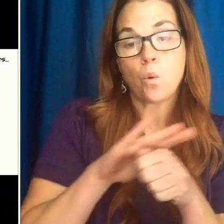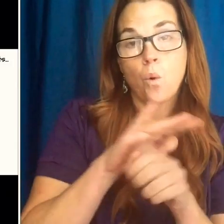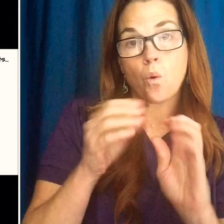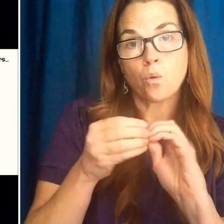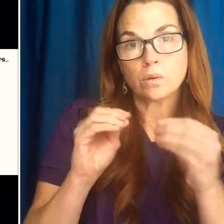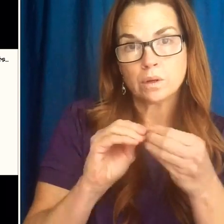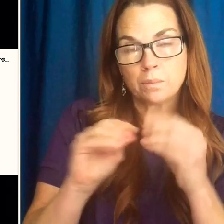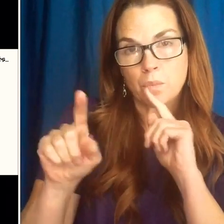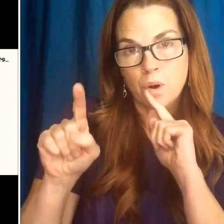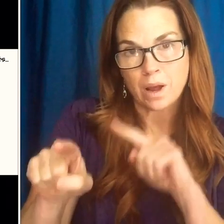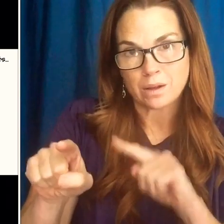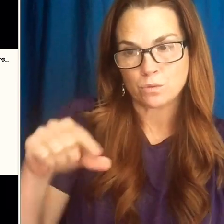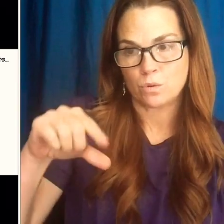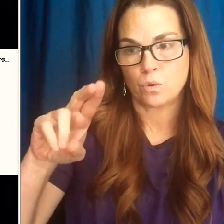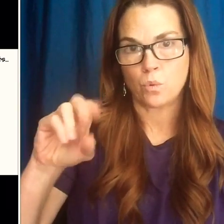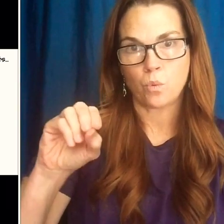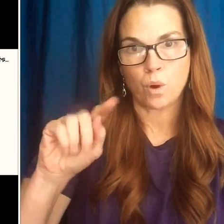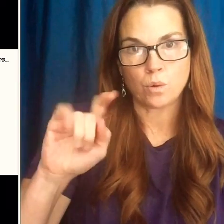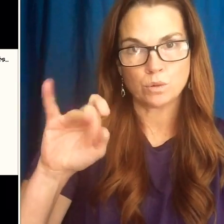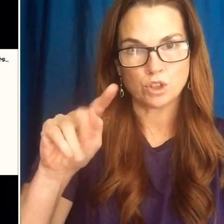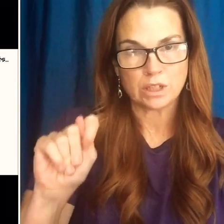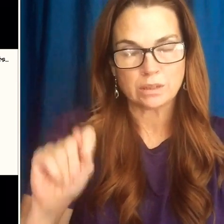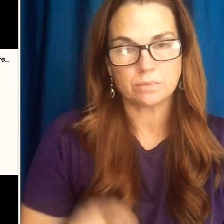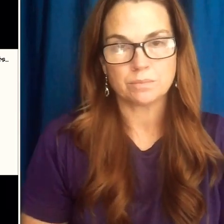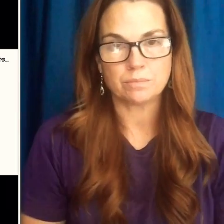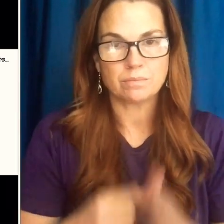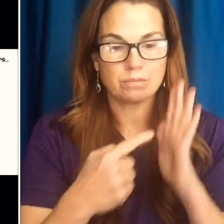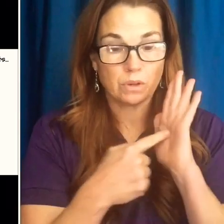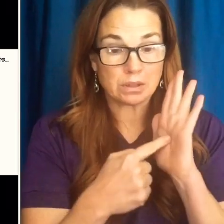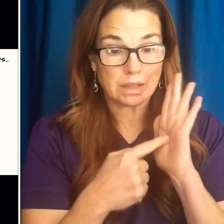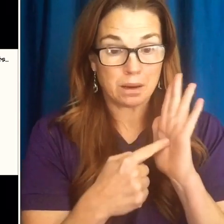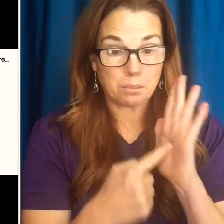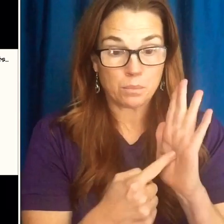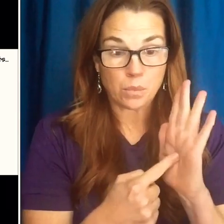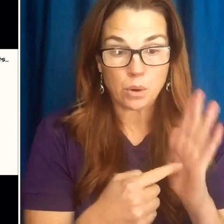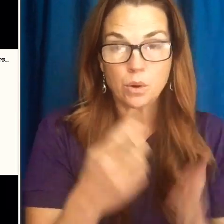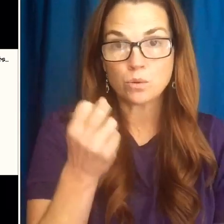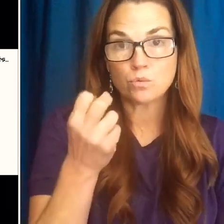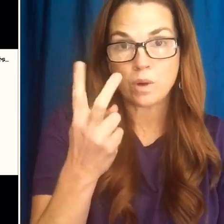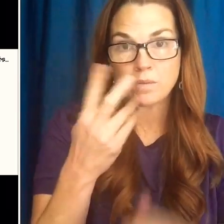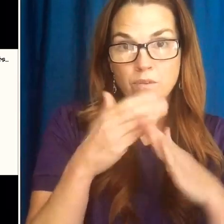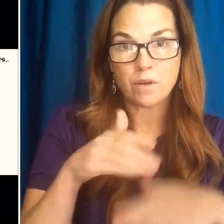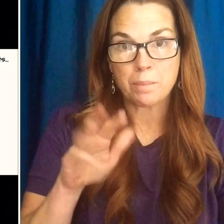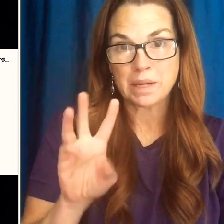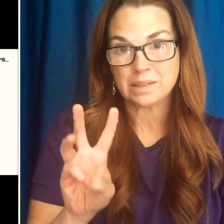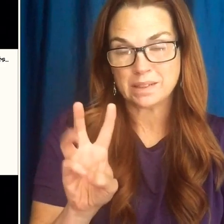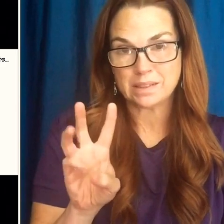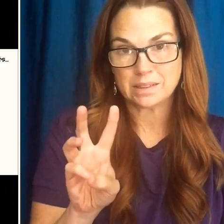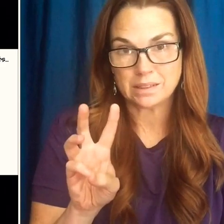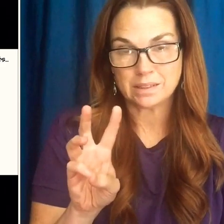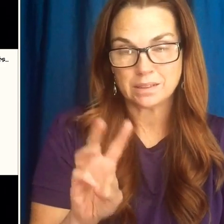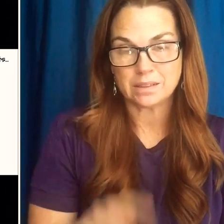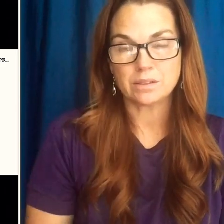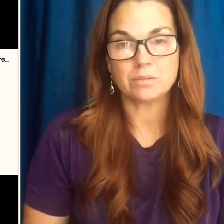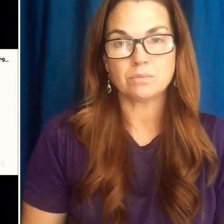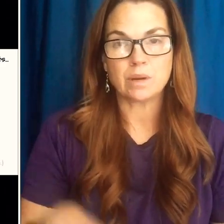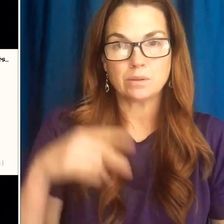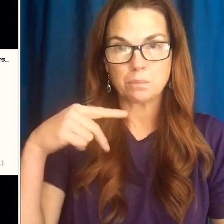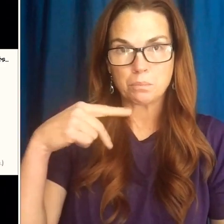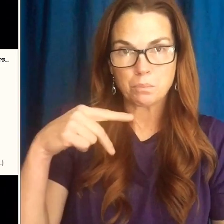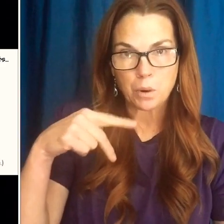equal groups. There's 12 purple dots, and they're being grouped with orange into 6